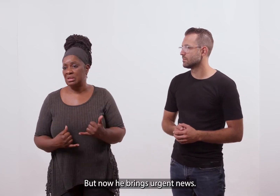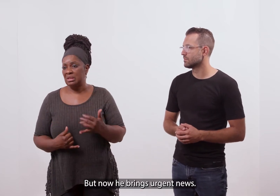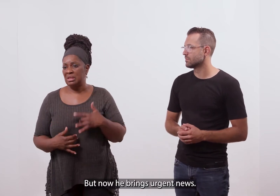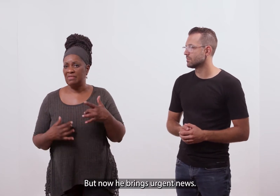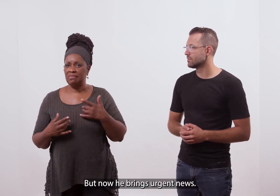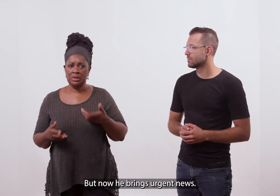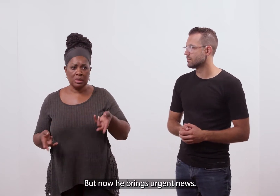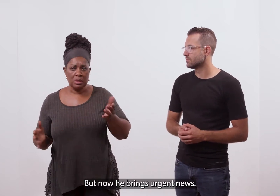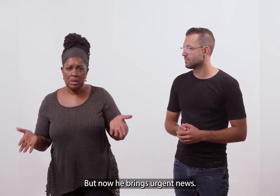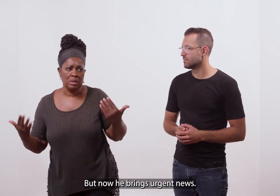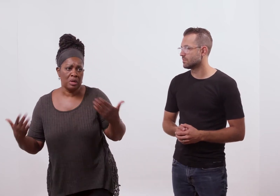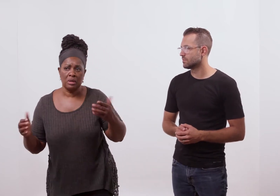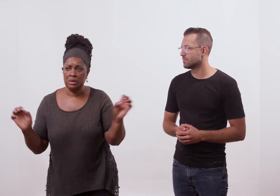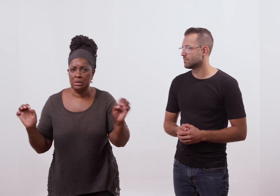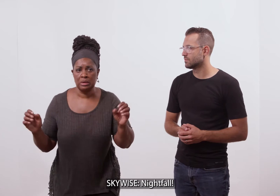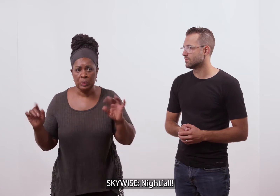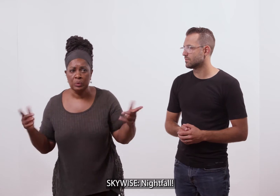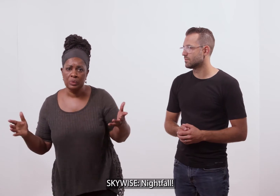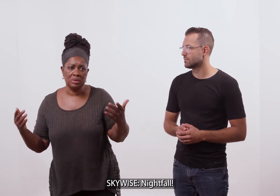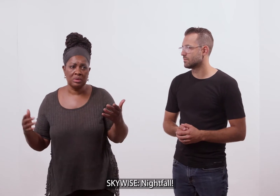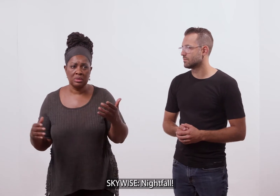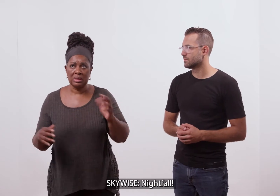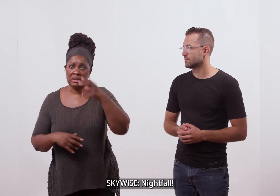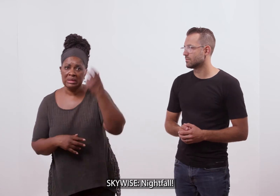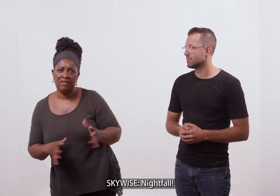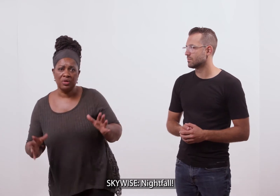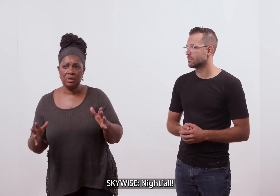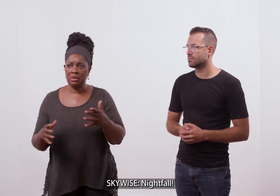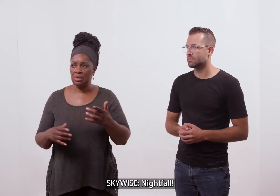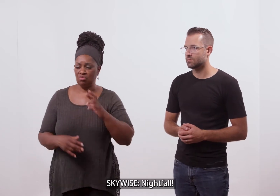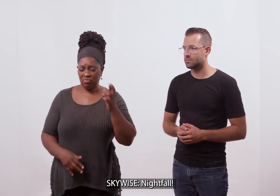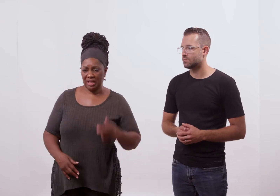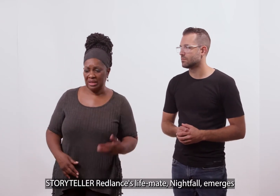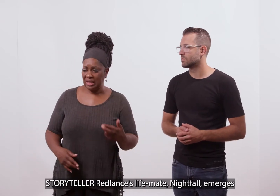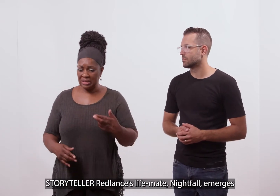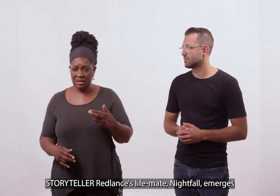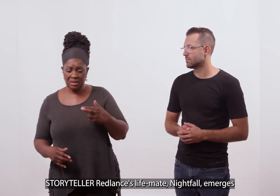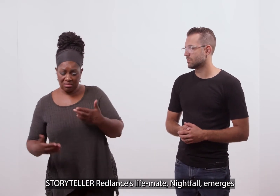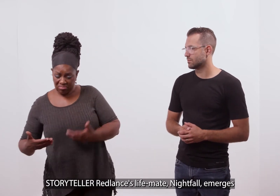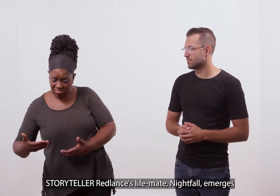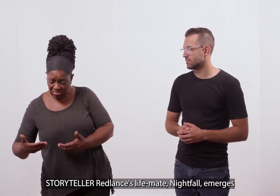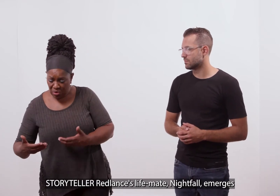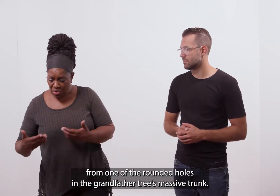brings urgent news. Nightfall! Redlance's life mate, Nightfall, emerges from one of the